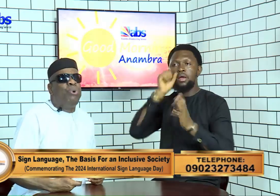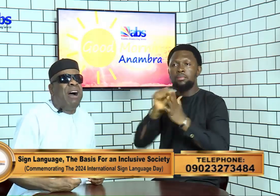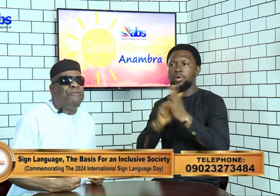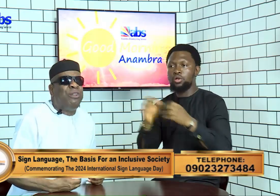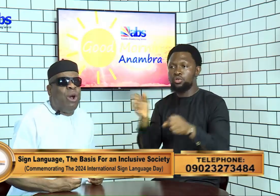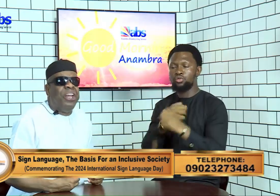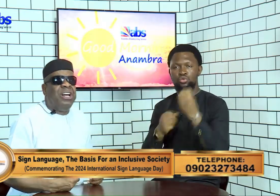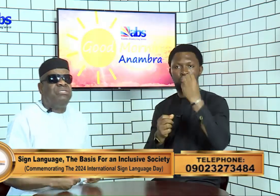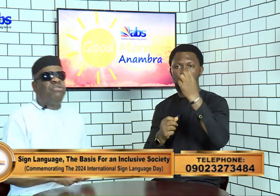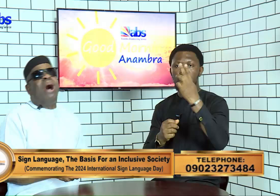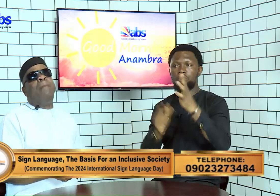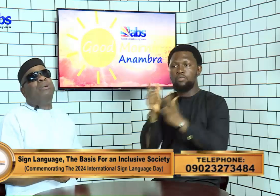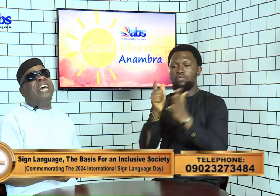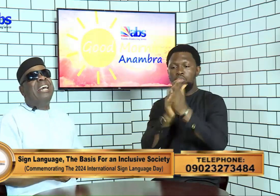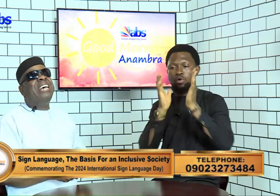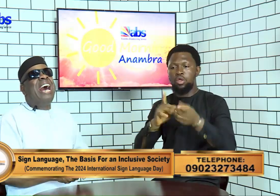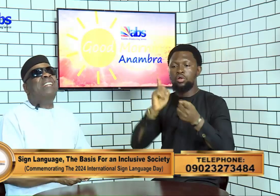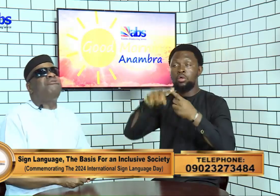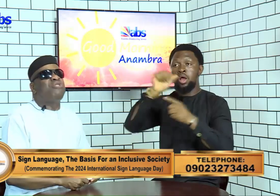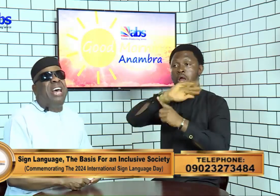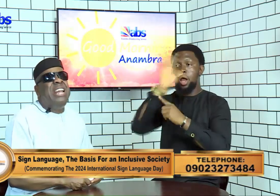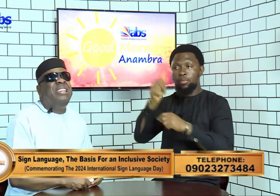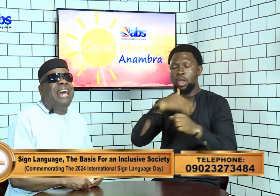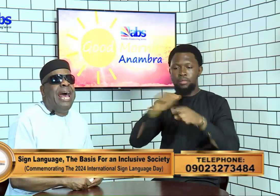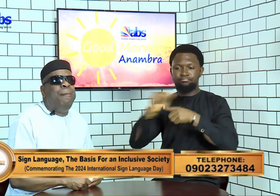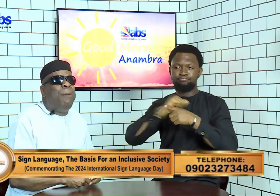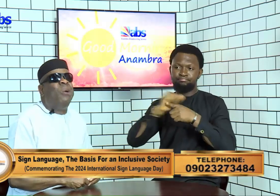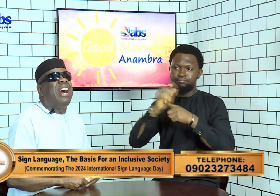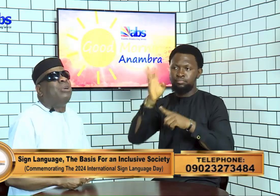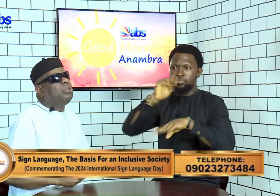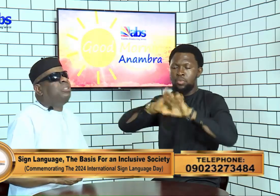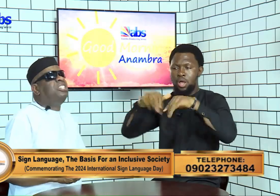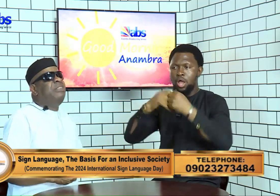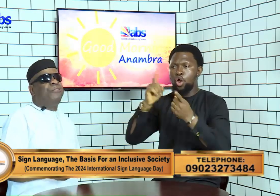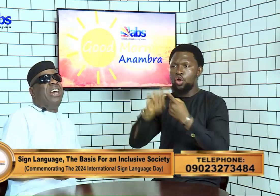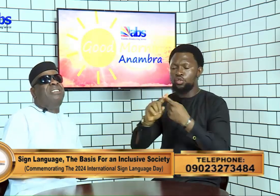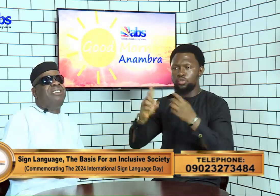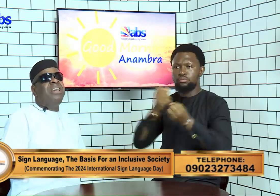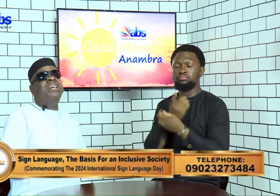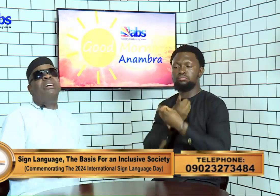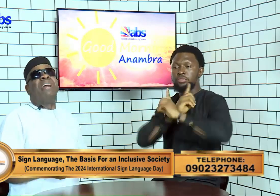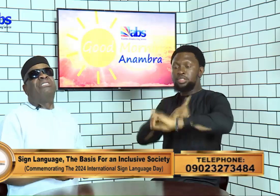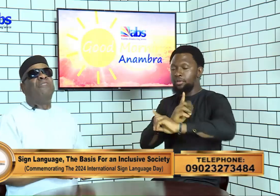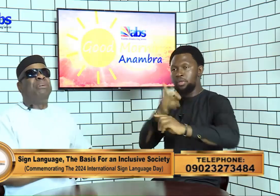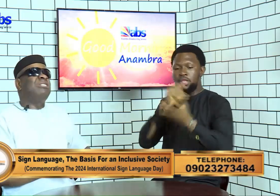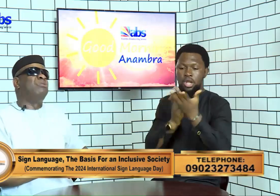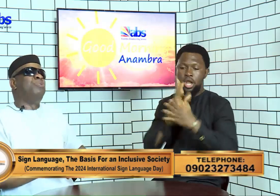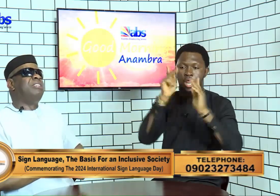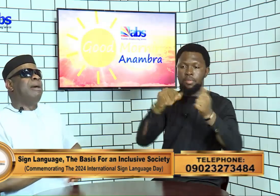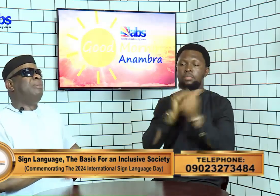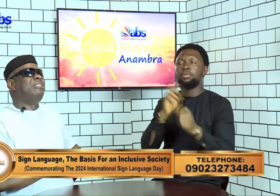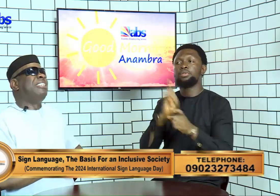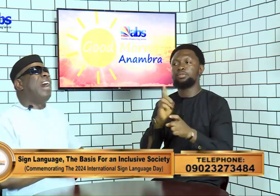took 12 lawyers to Abuja and trained them on how to defend the rights of persons